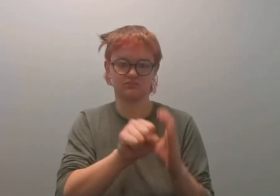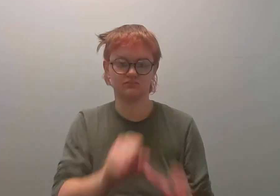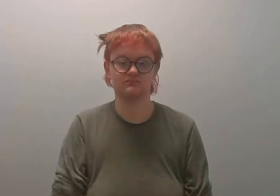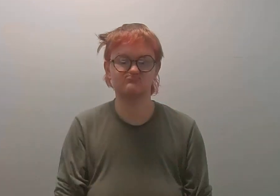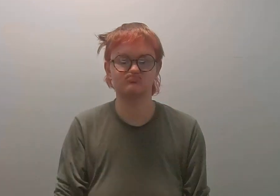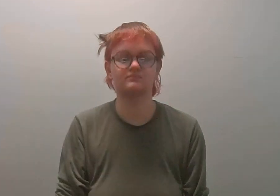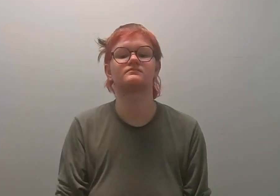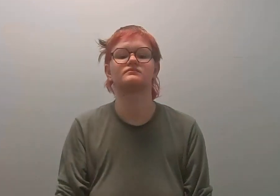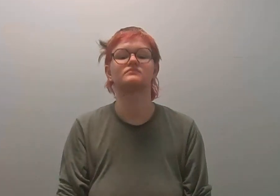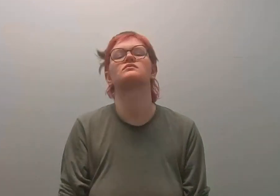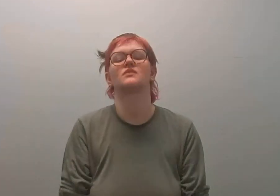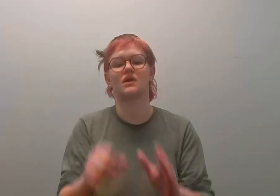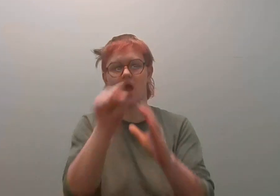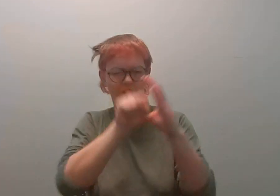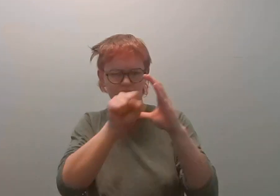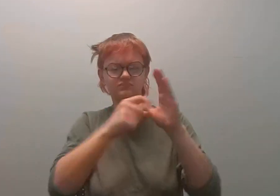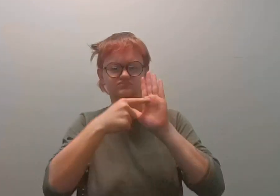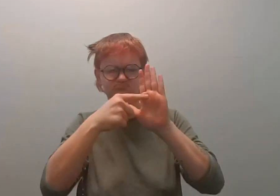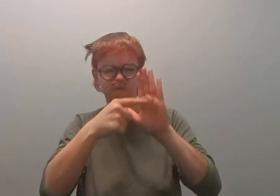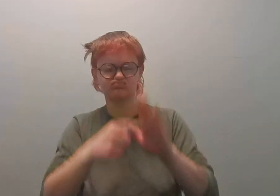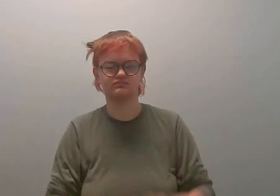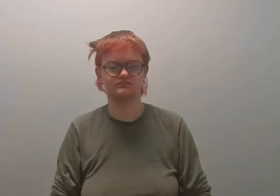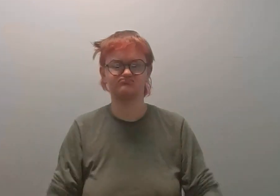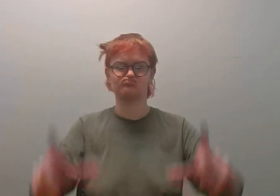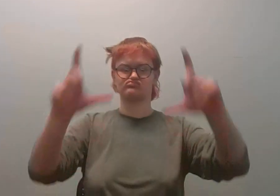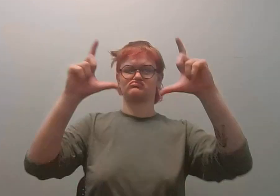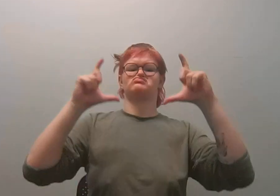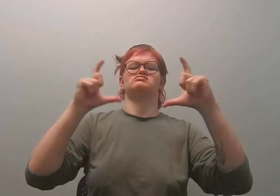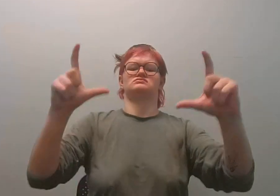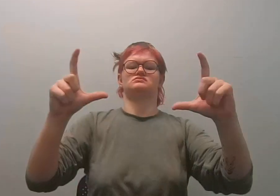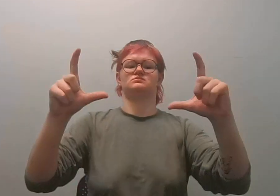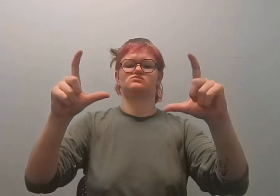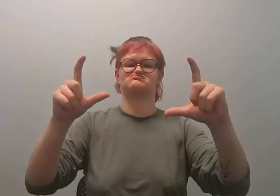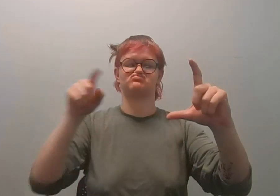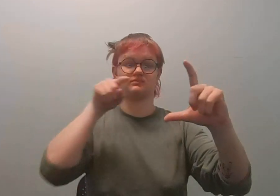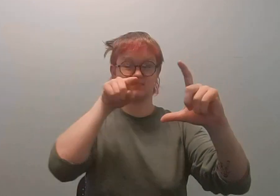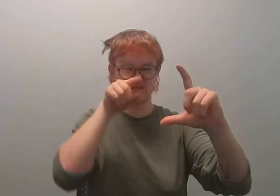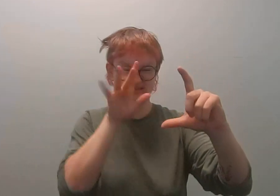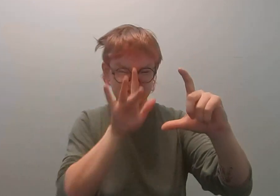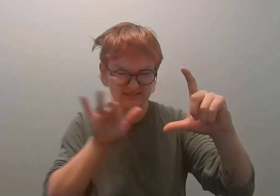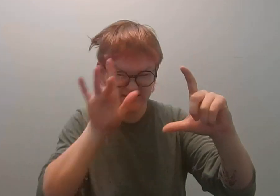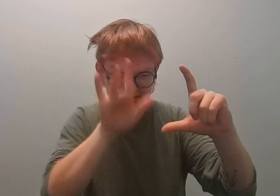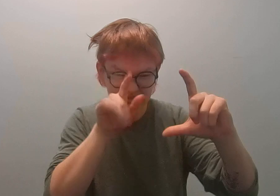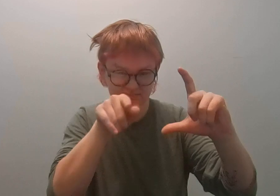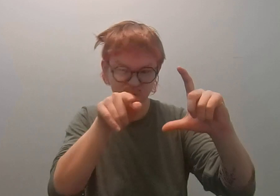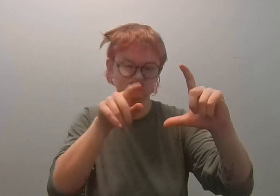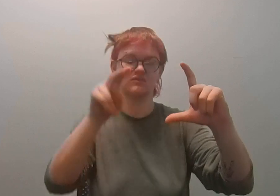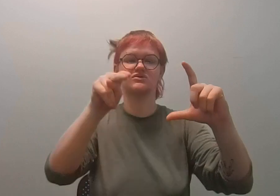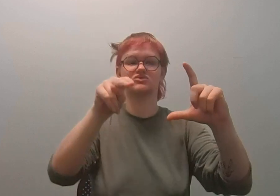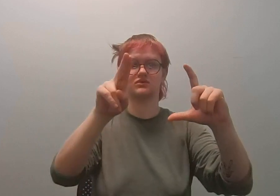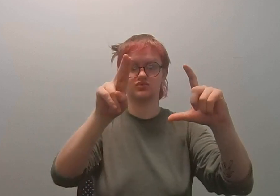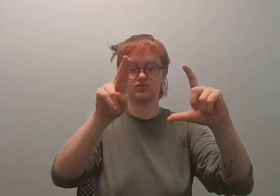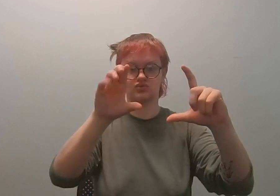neutrons. Outside the nucleus, we have the electron cloud. This is where electrons are most likely to be